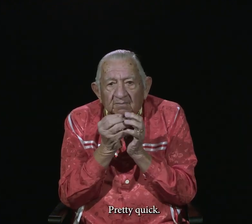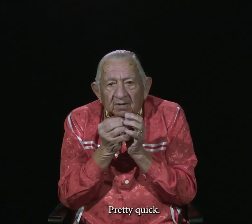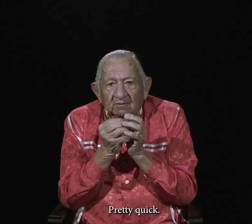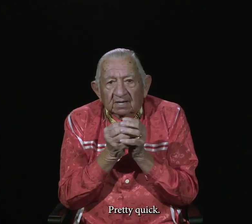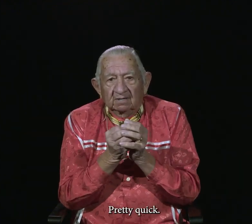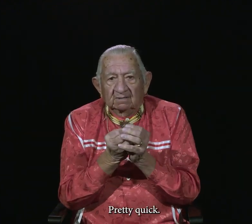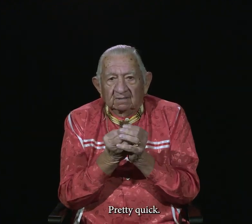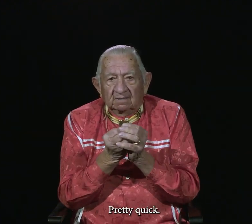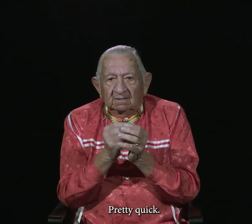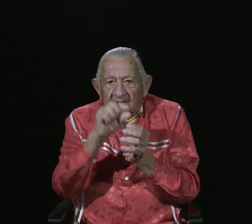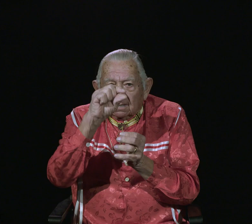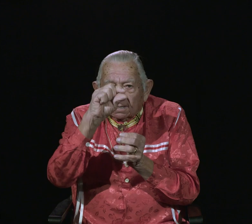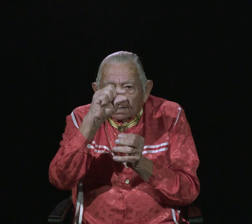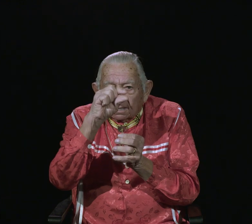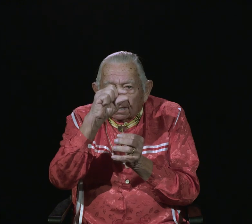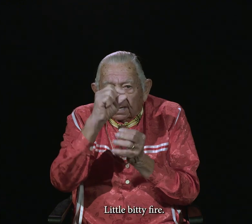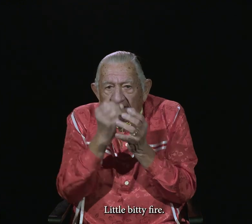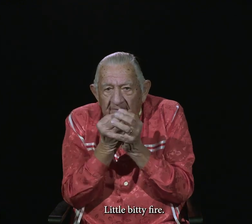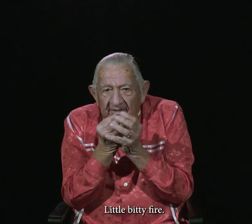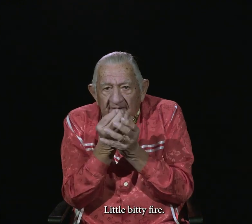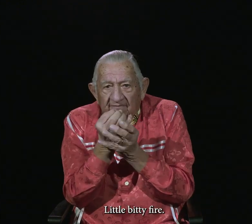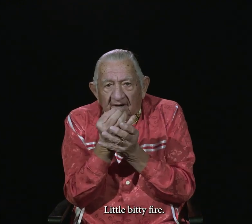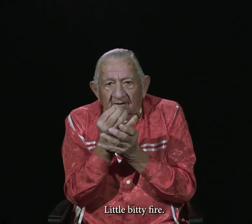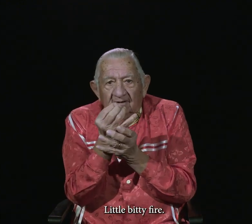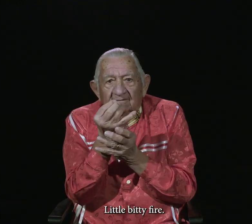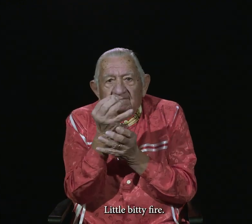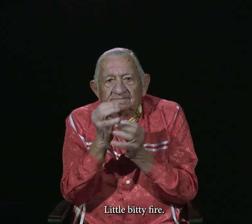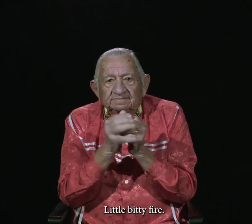pretty quick. Little bitty fire.